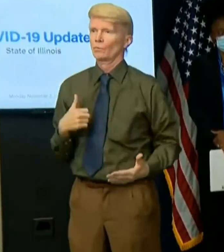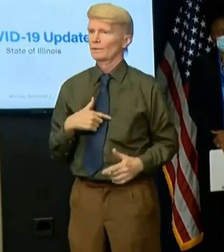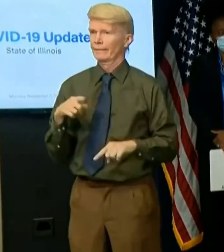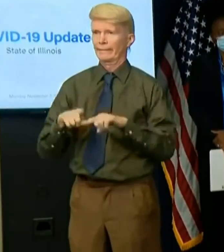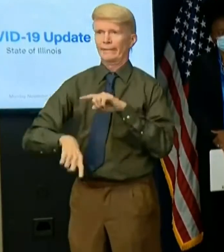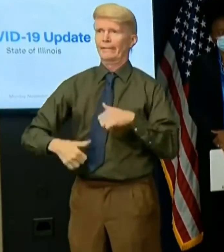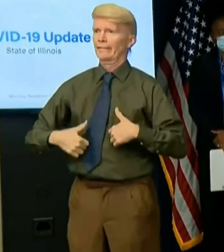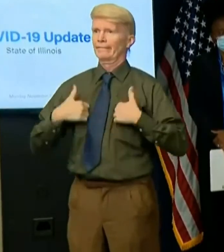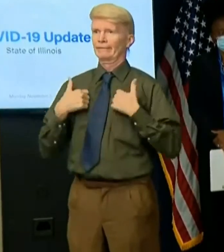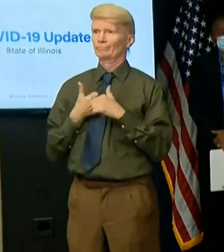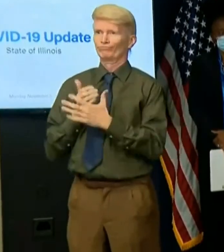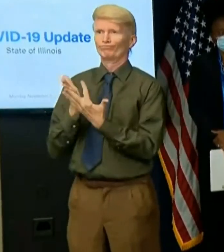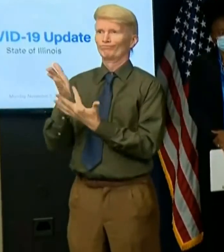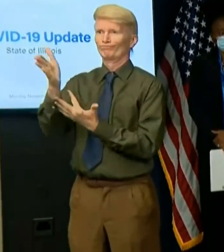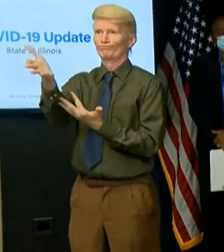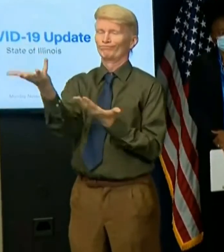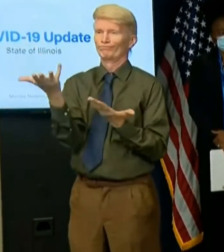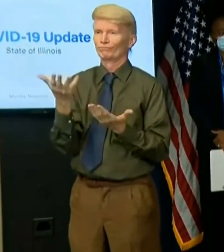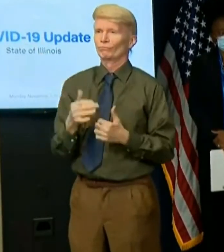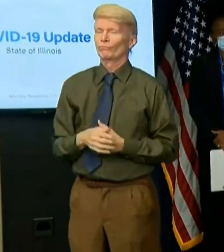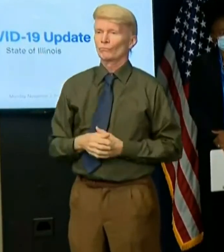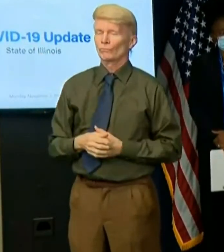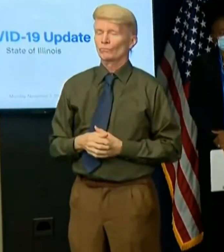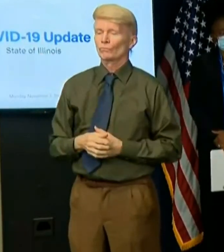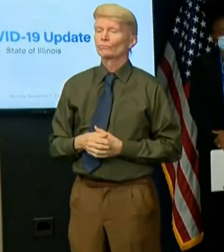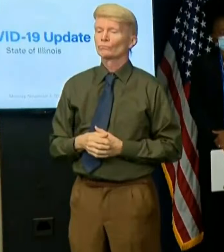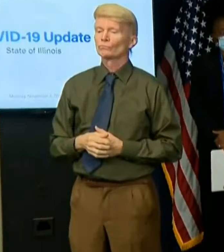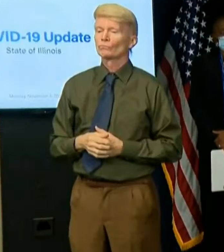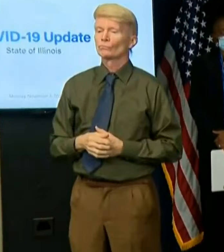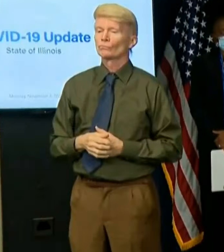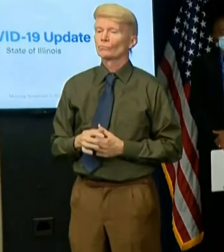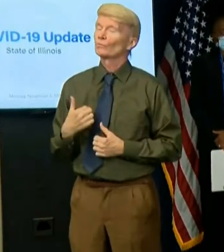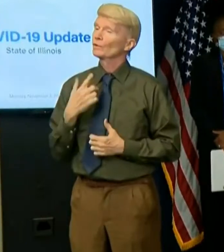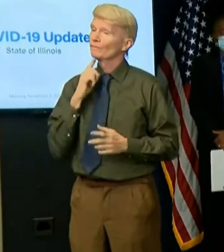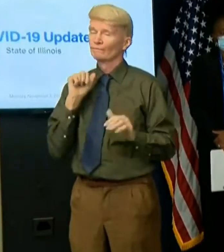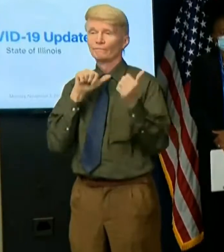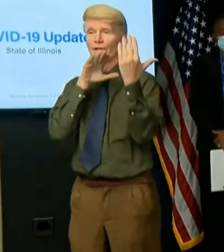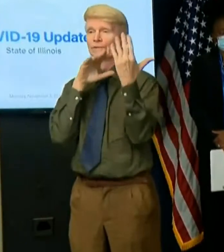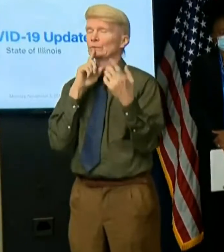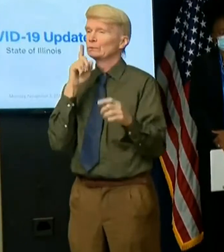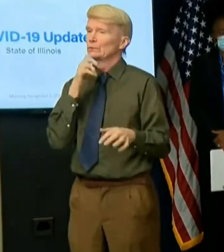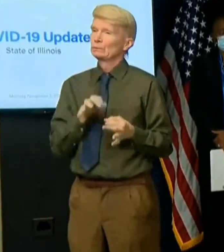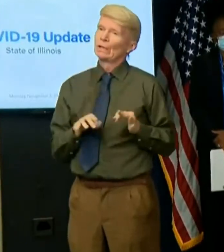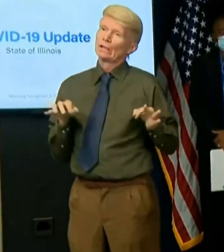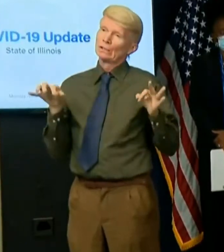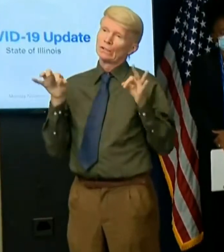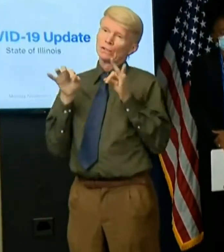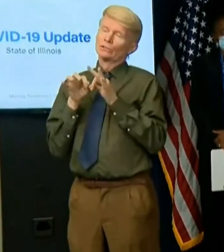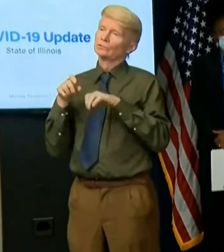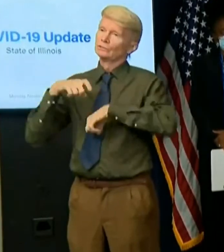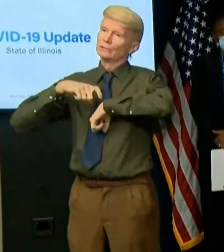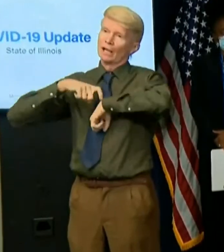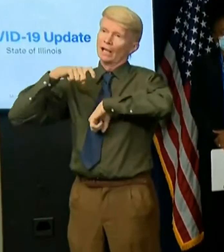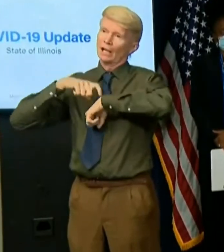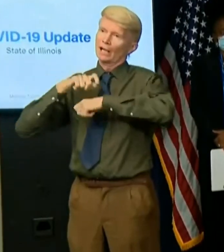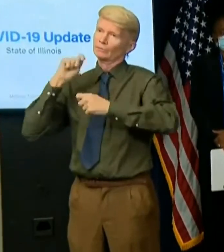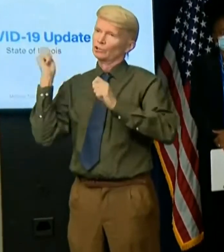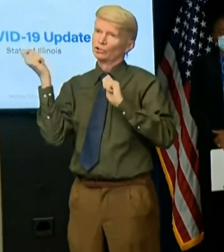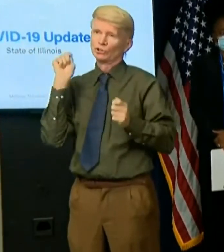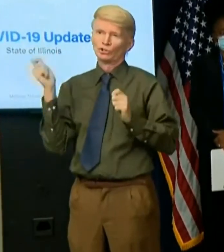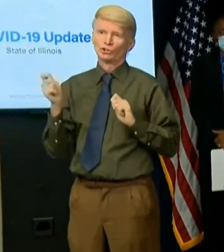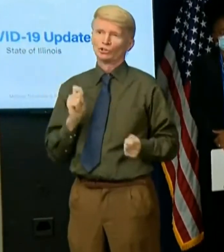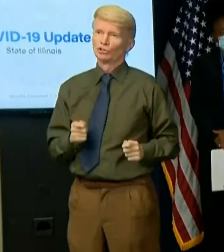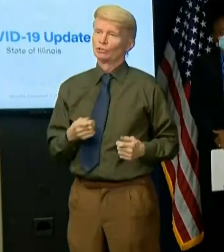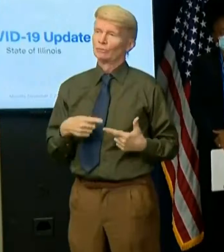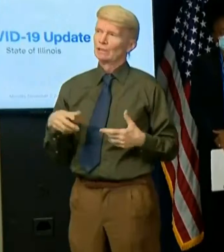survive. We are facing critical times, but the big grant has been a lift